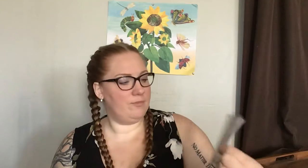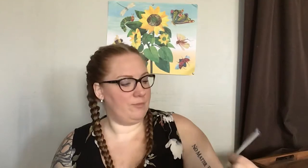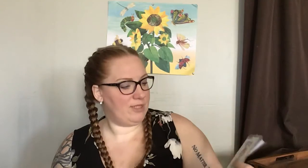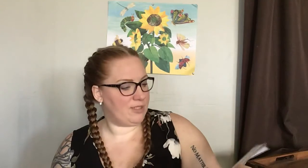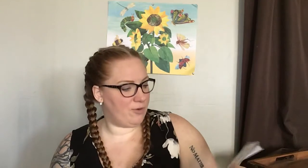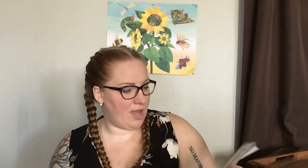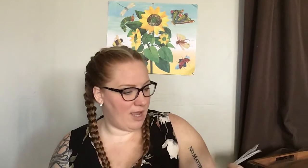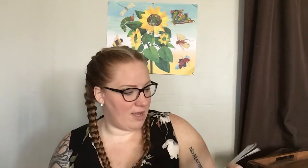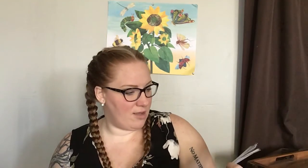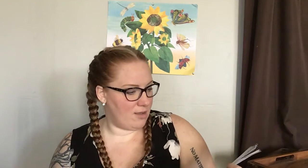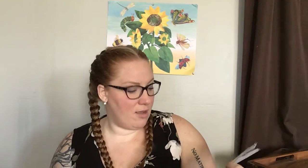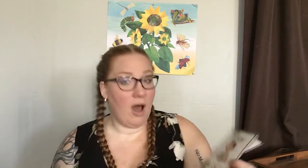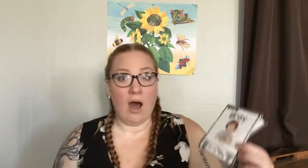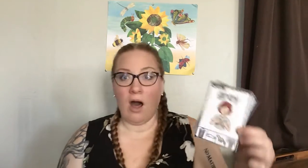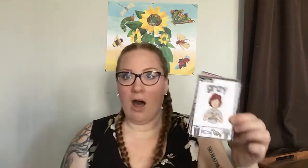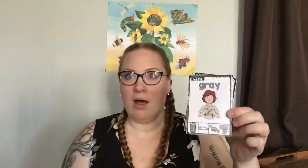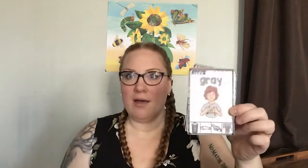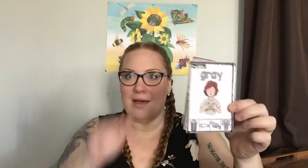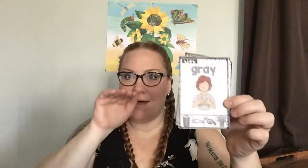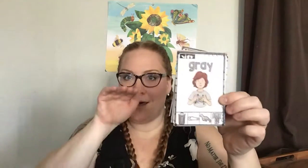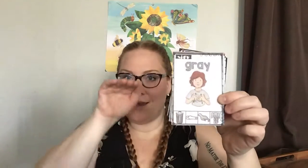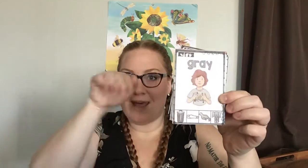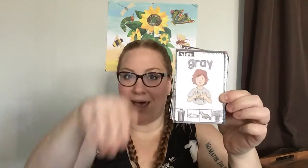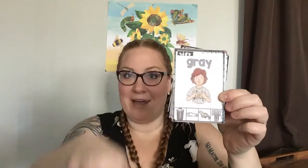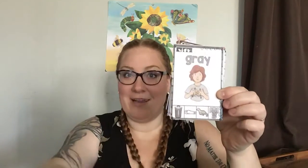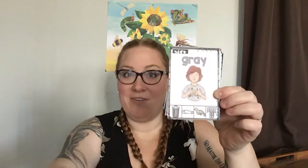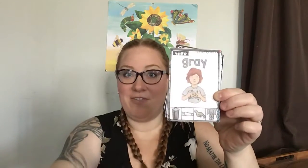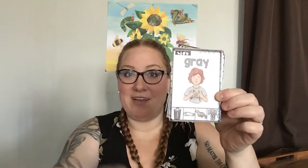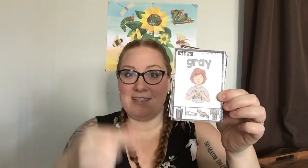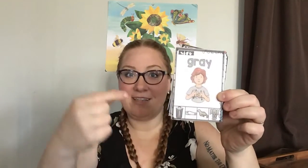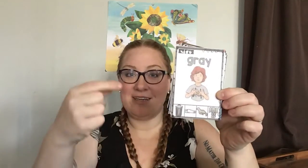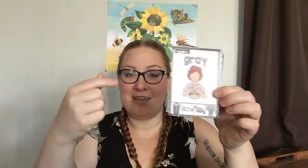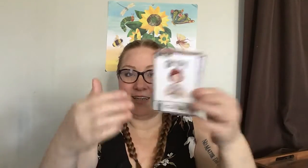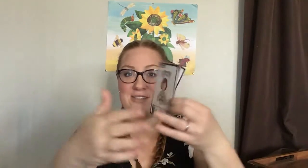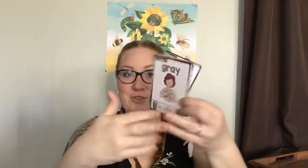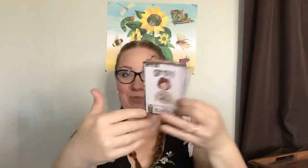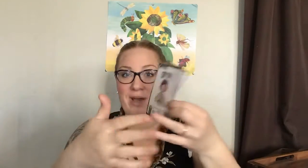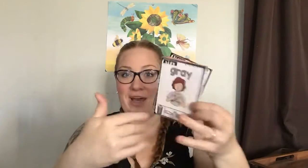What's gray? An elephant is gray.